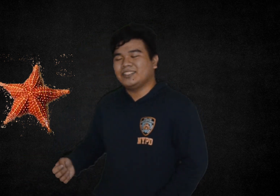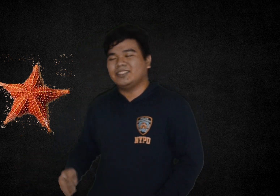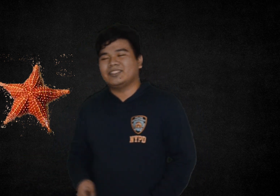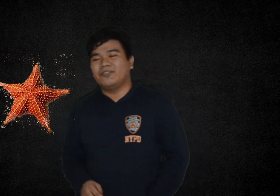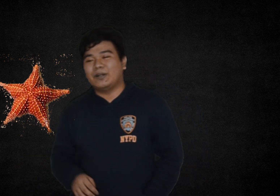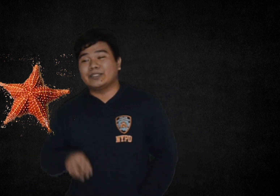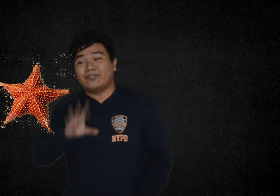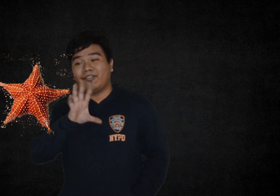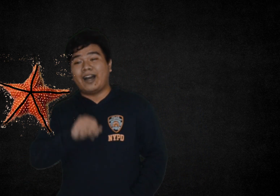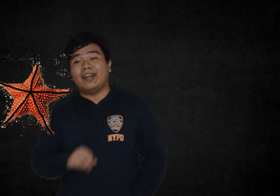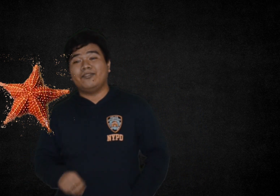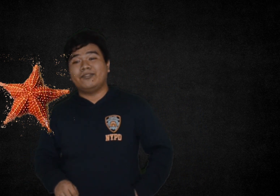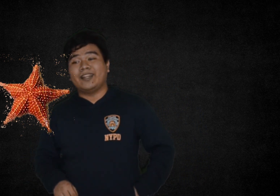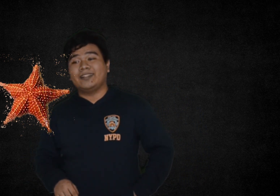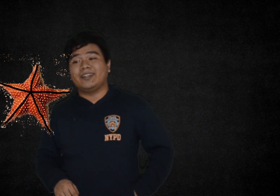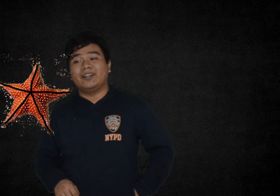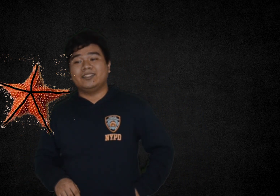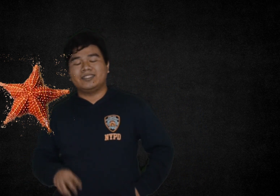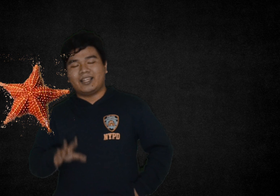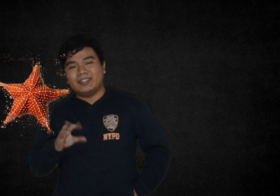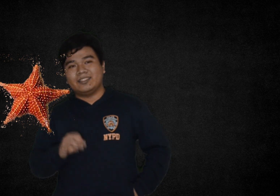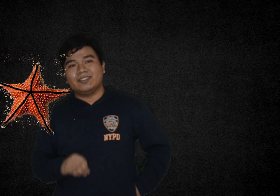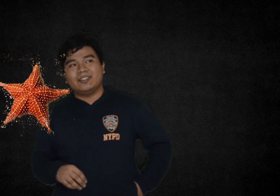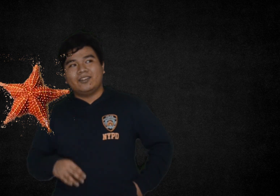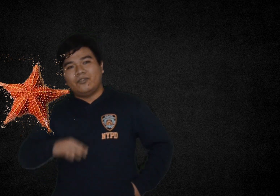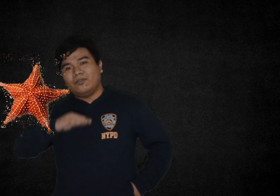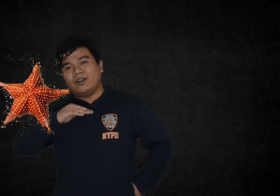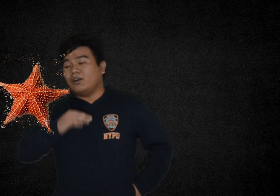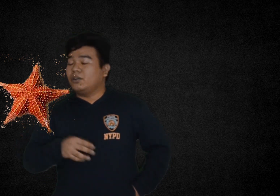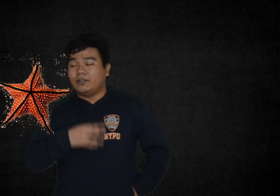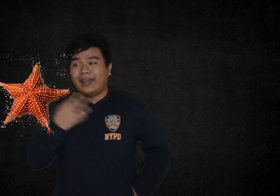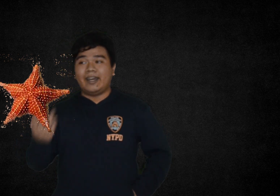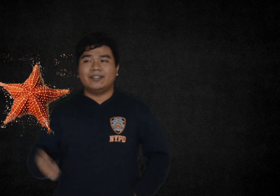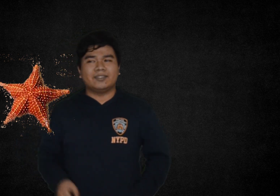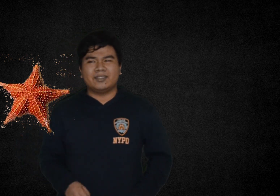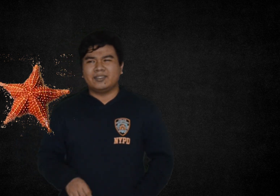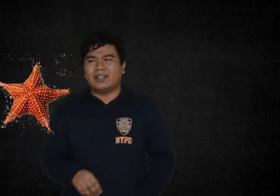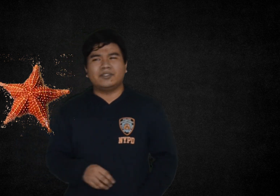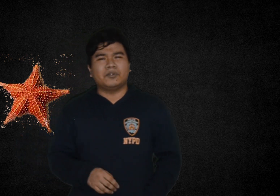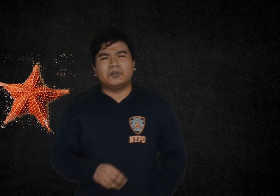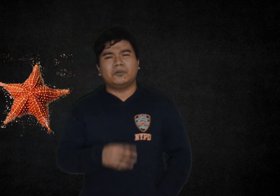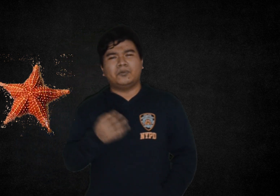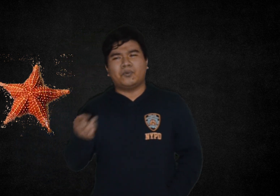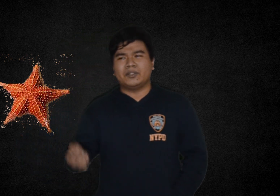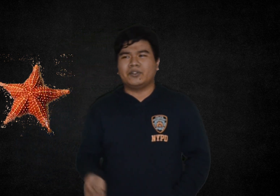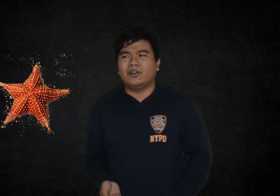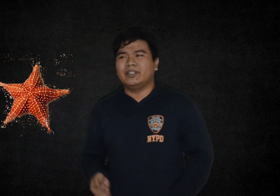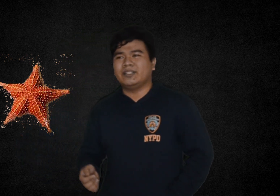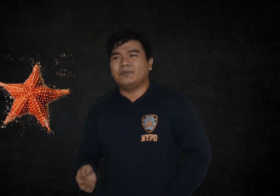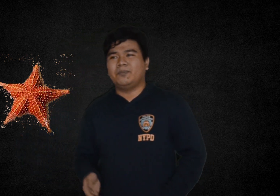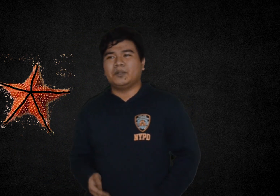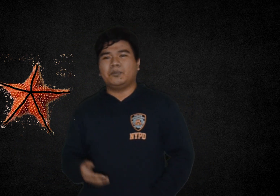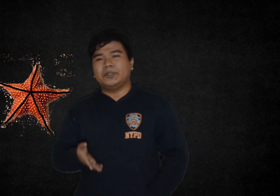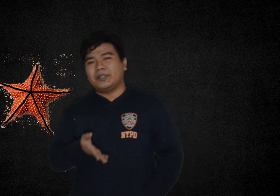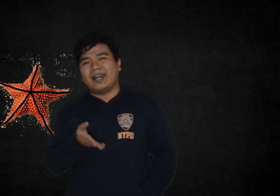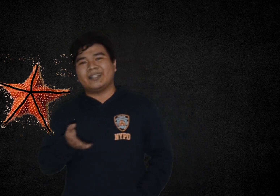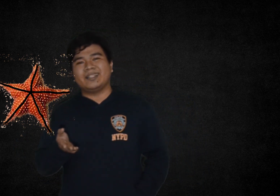is composed of five tentacles and or hands, or I don't know what you call it, but when you cut it